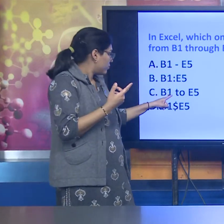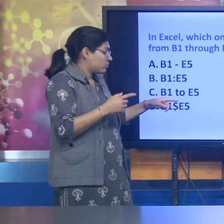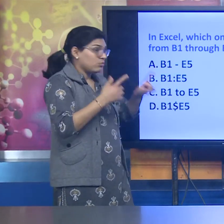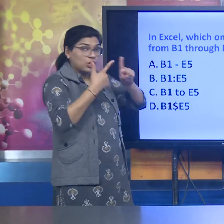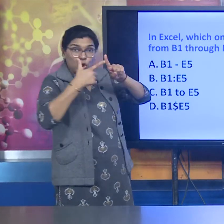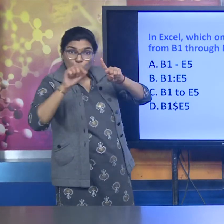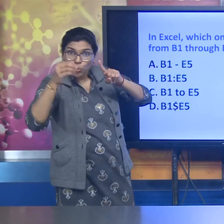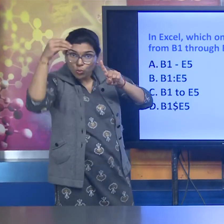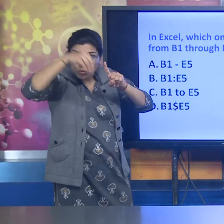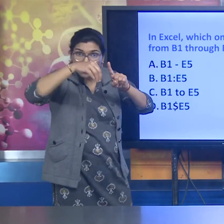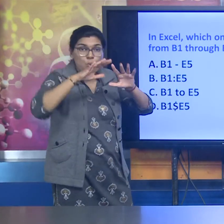through